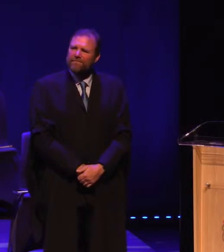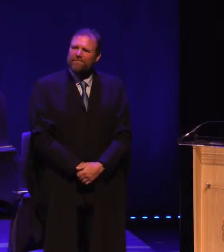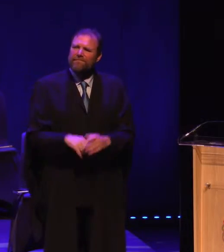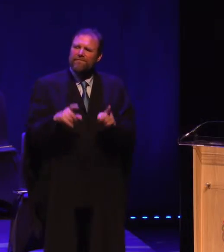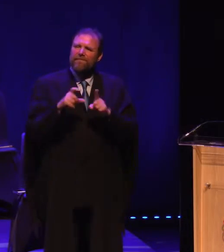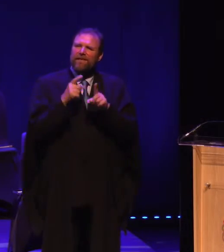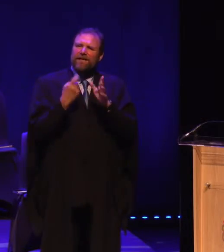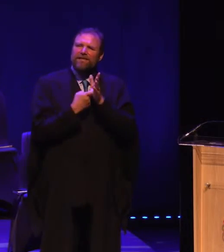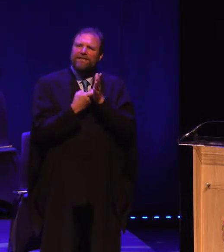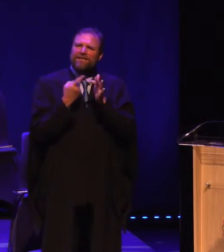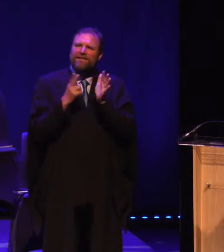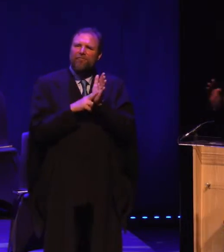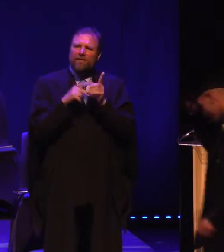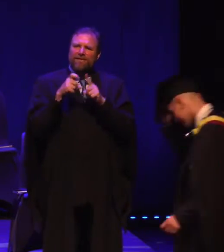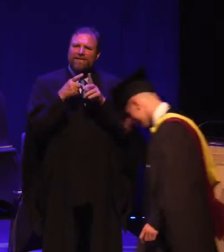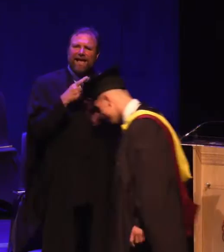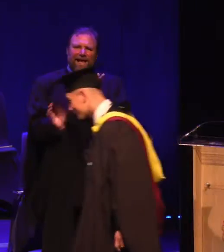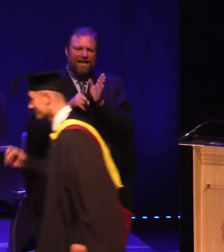Darren Davey.